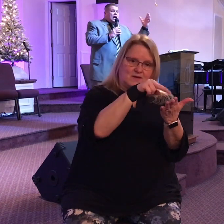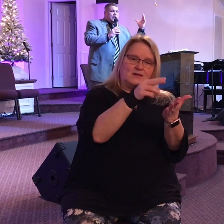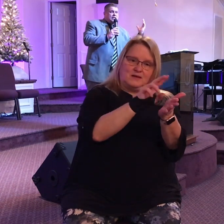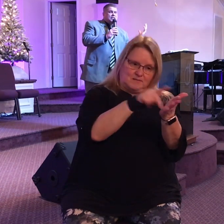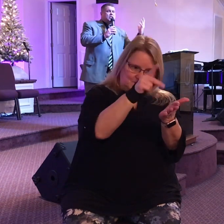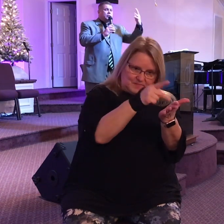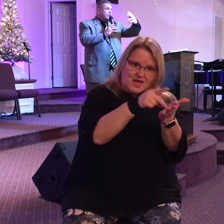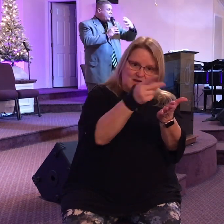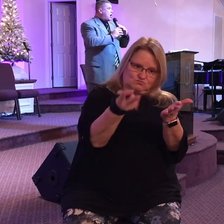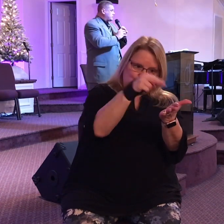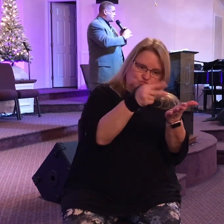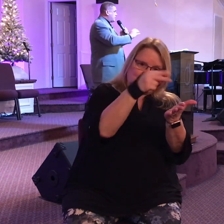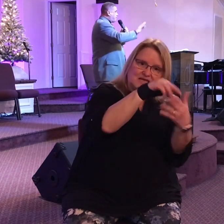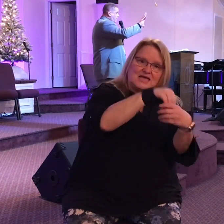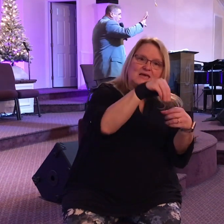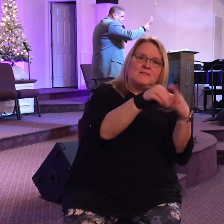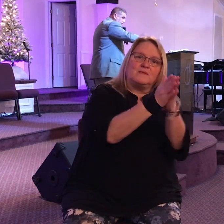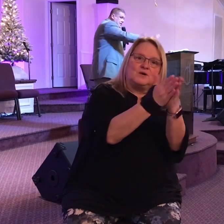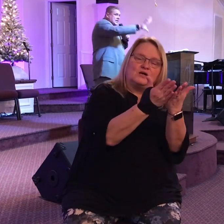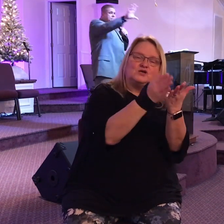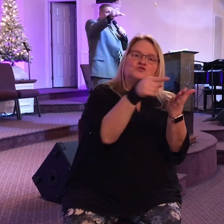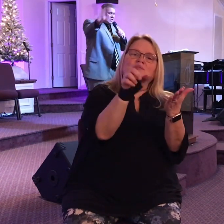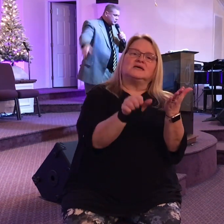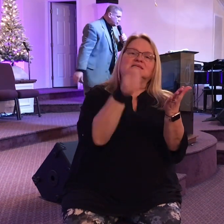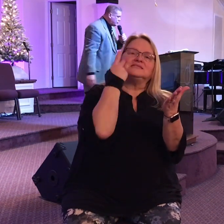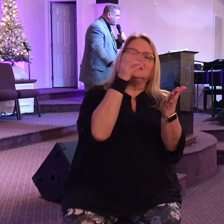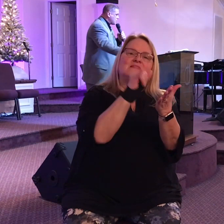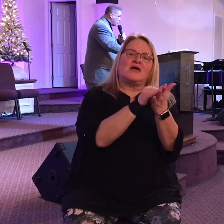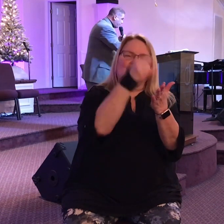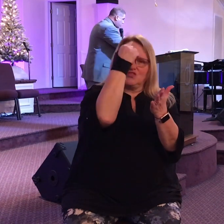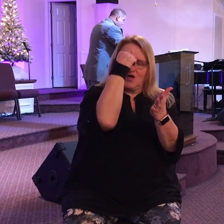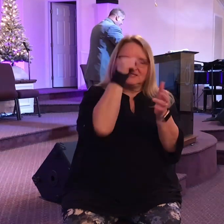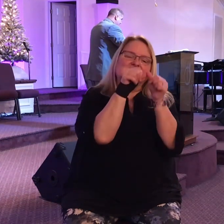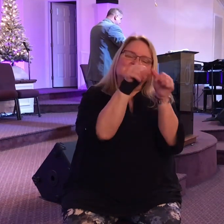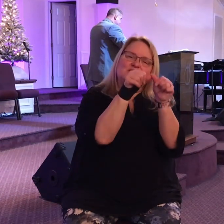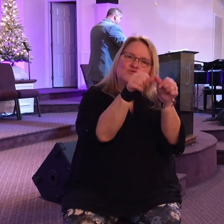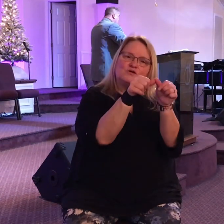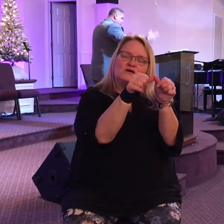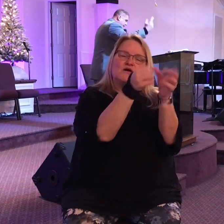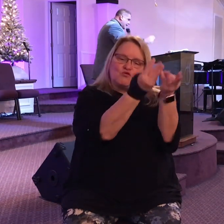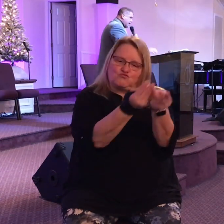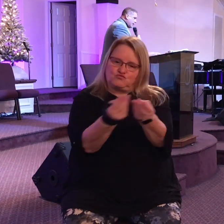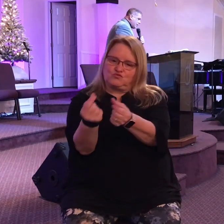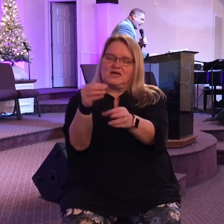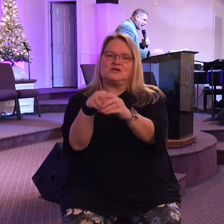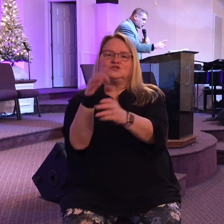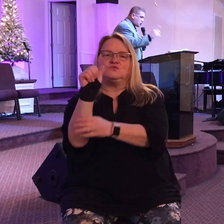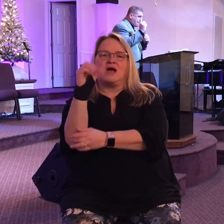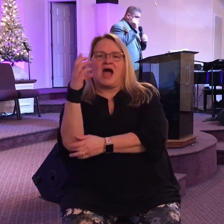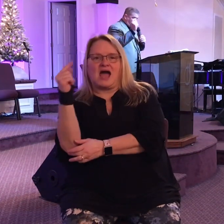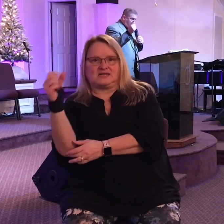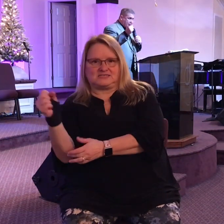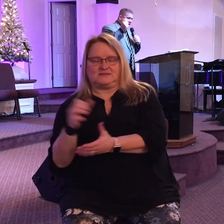see continuing thoughts that flow from his Gospel into the book of Acts. We begin with